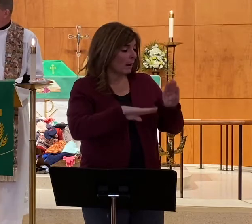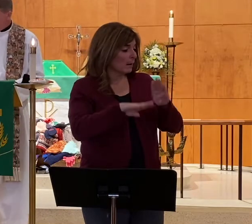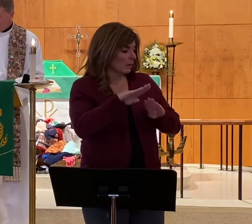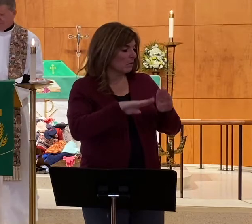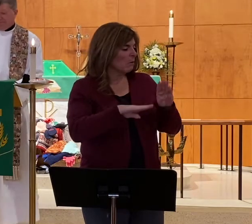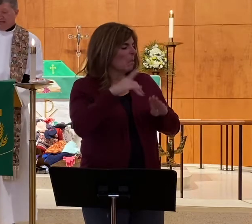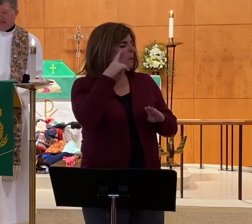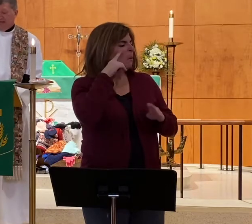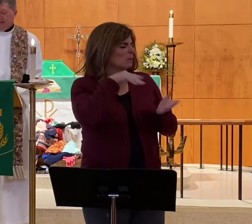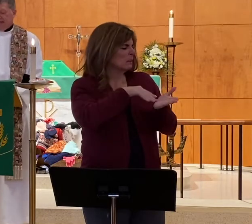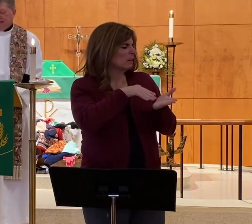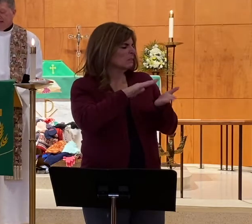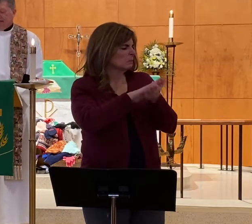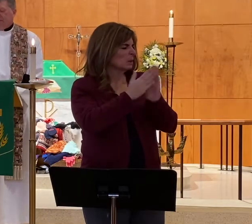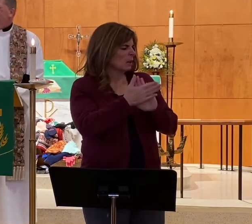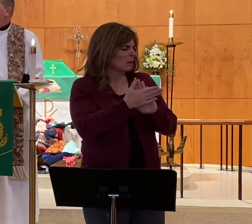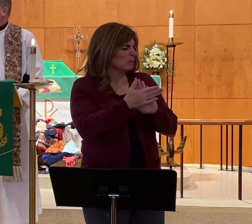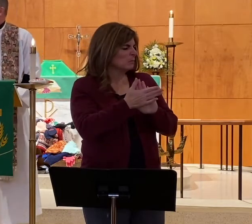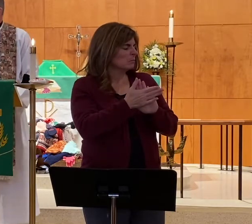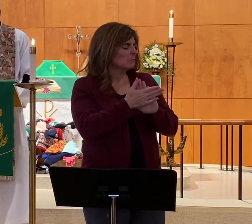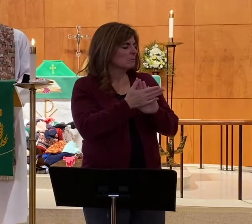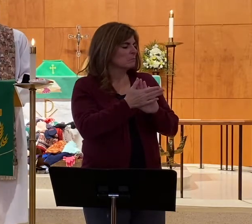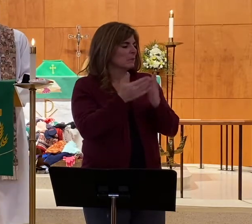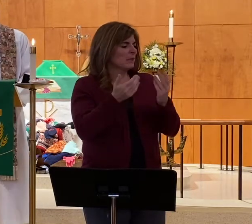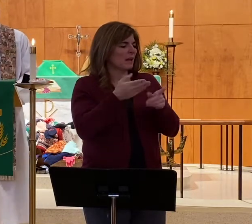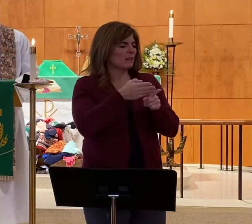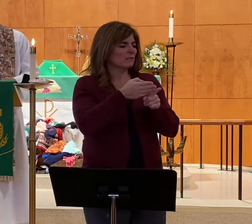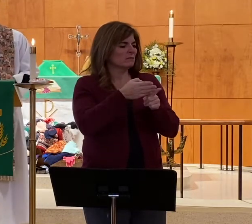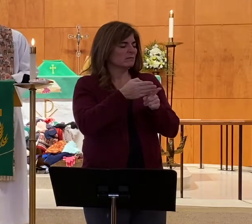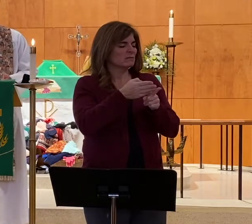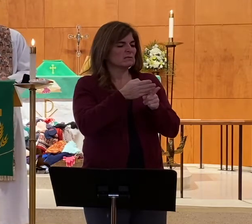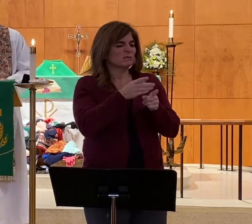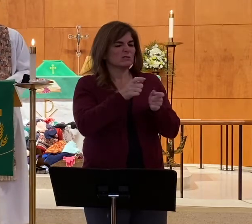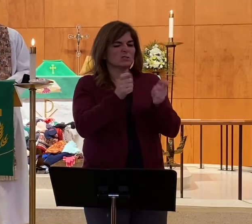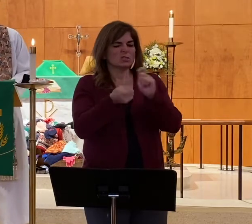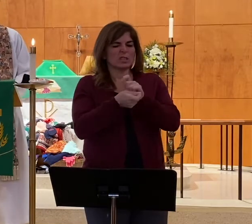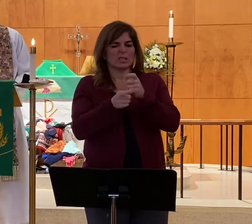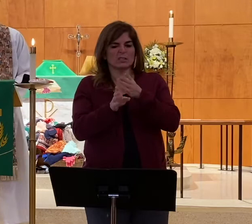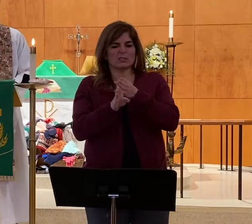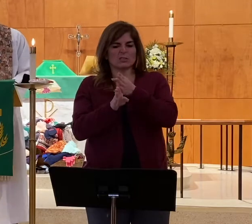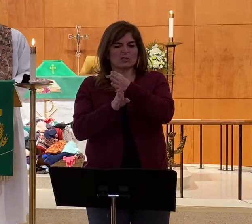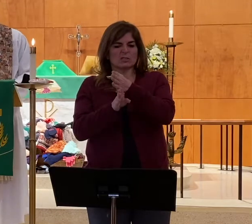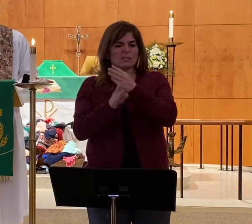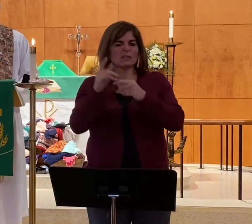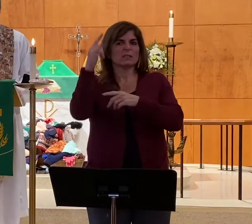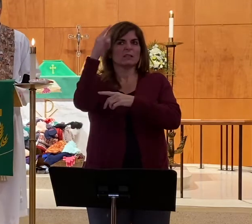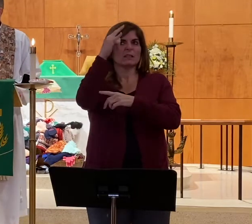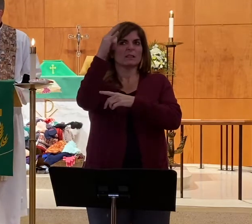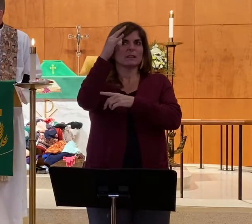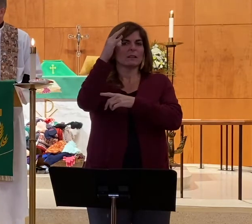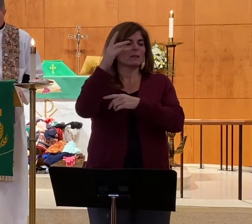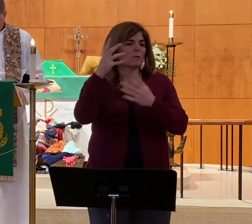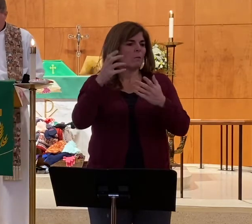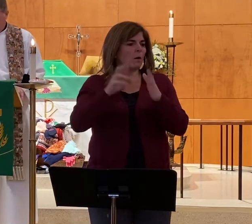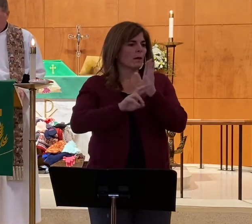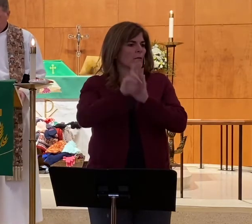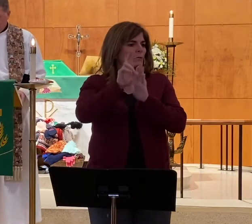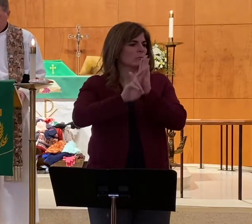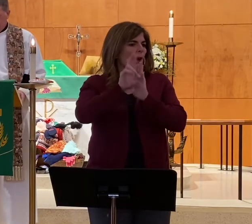a doctor. But now I guess he's switched to studying aeronautics to become an